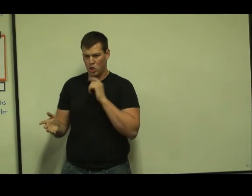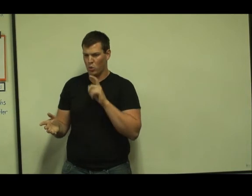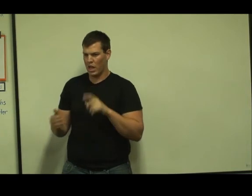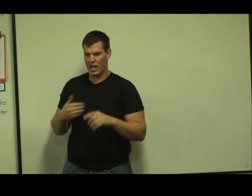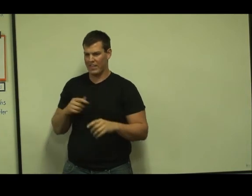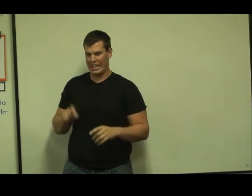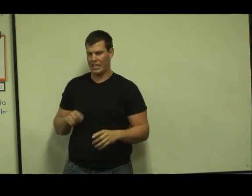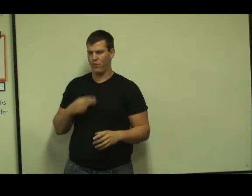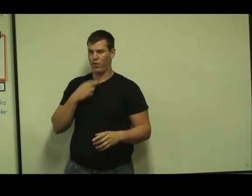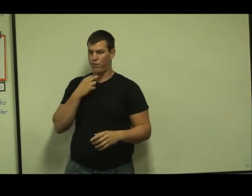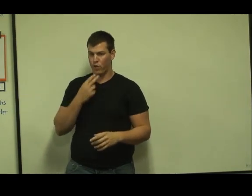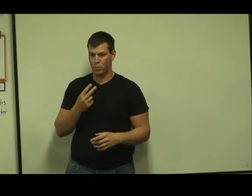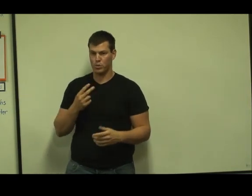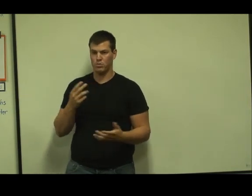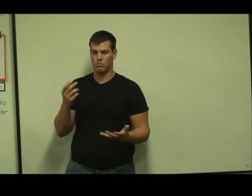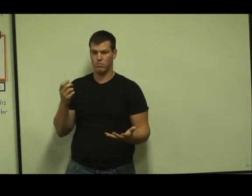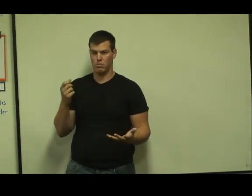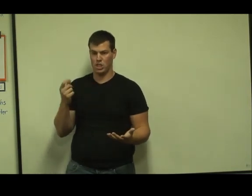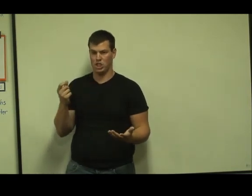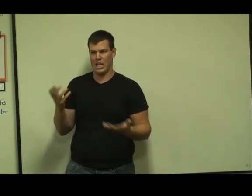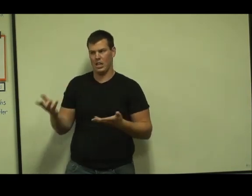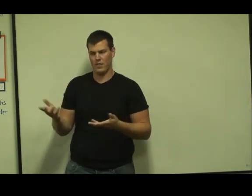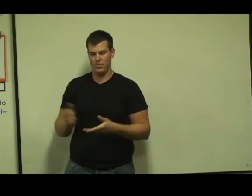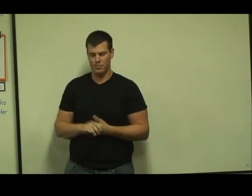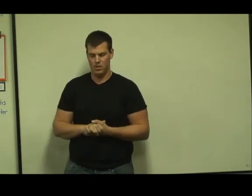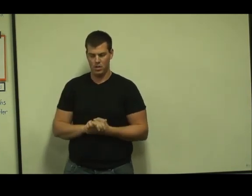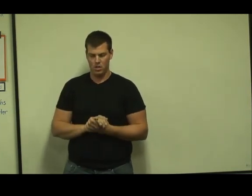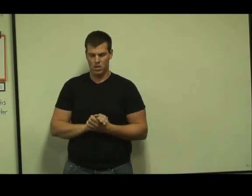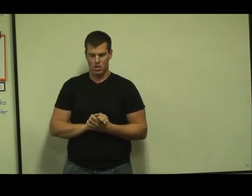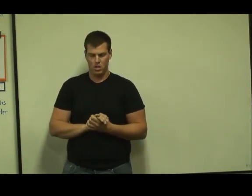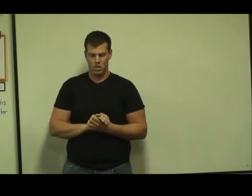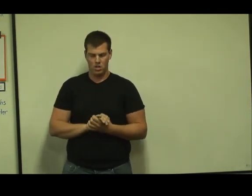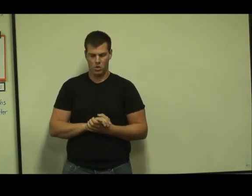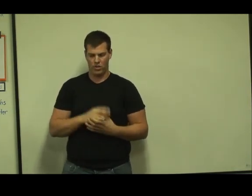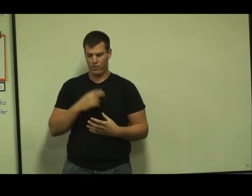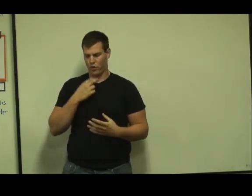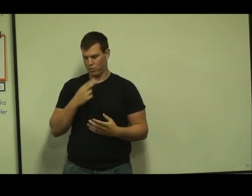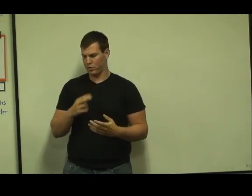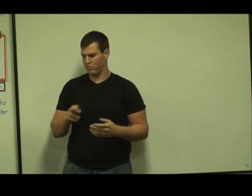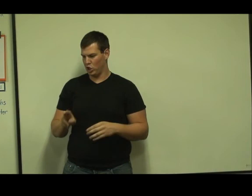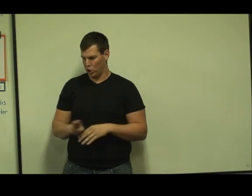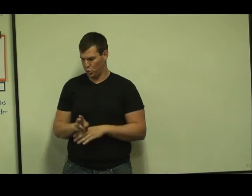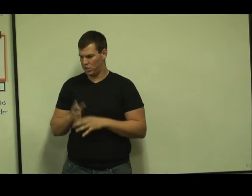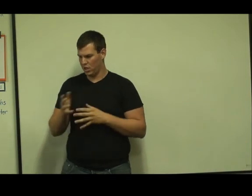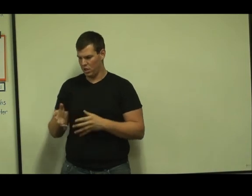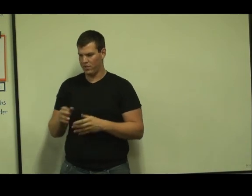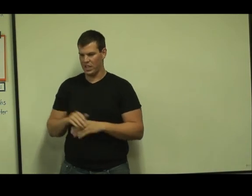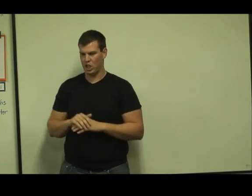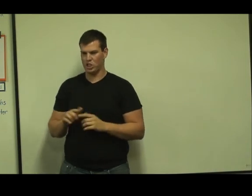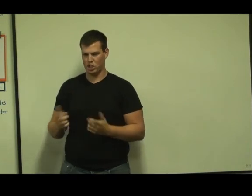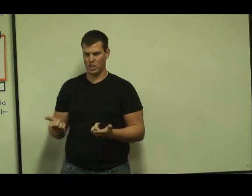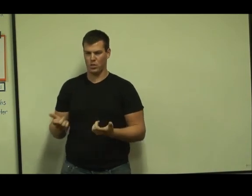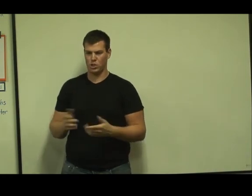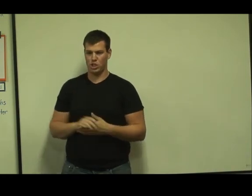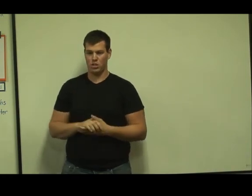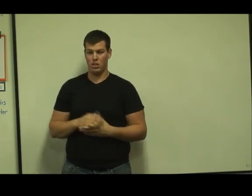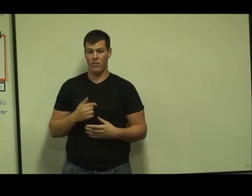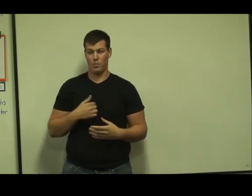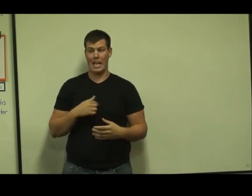don't have verbal understanding. Not verbal use the English. Naturally,